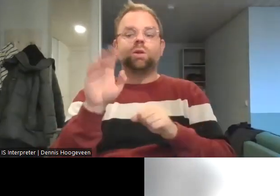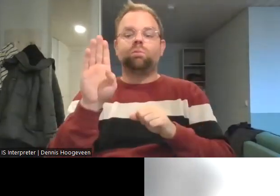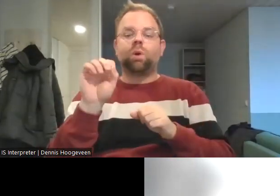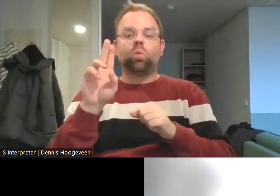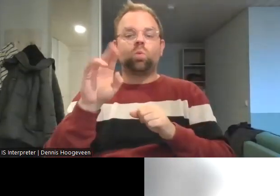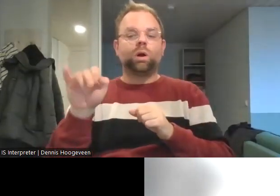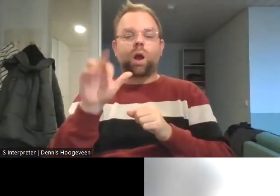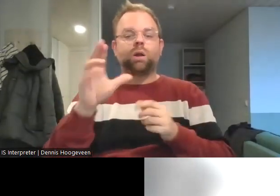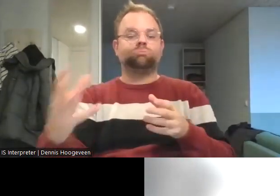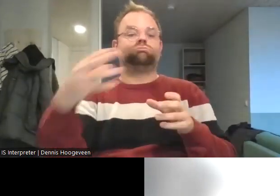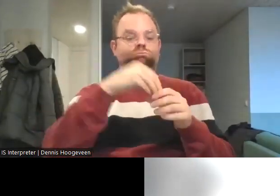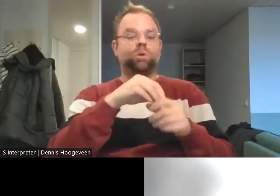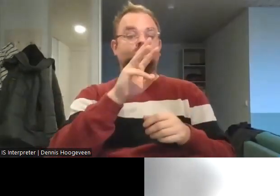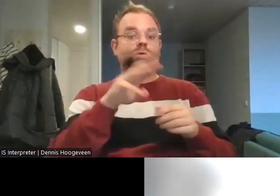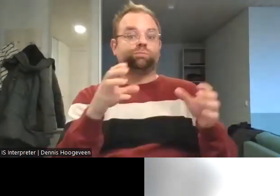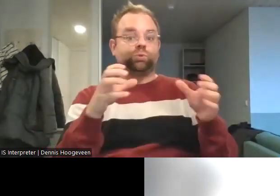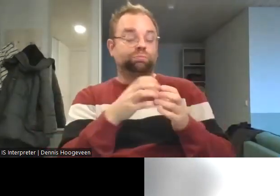of this group.